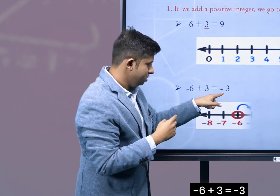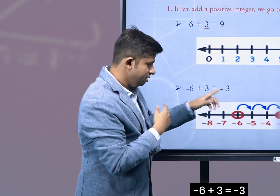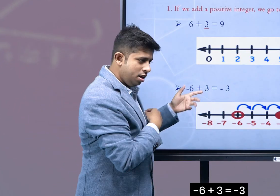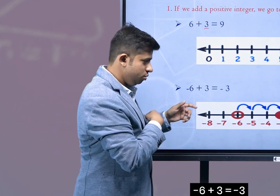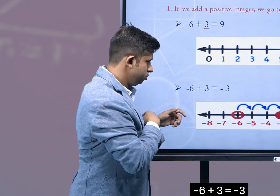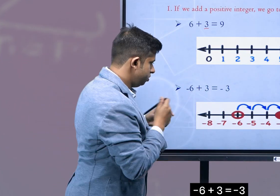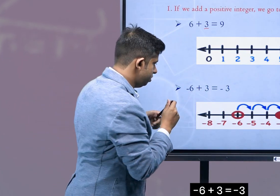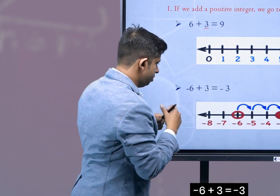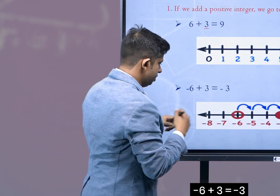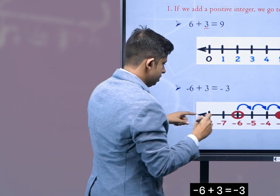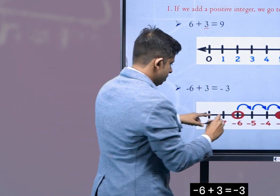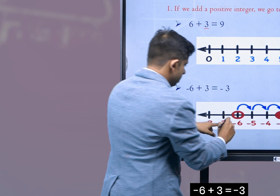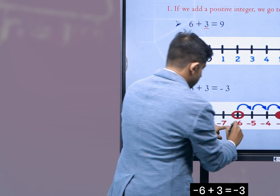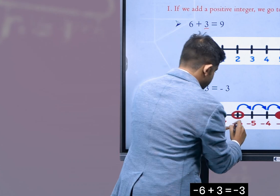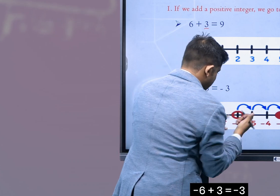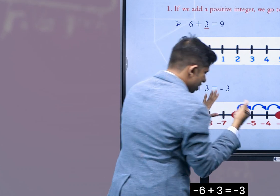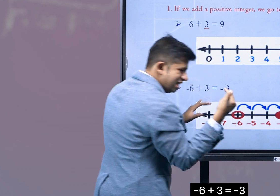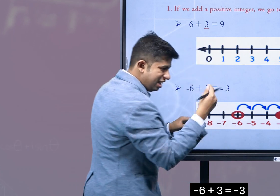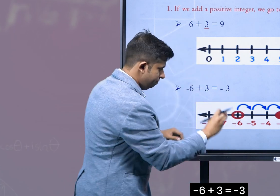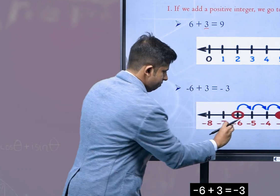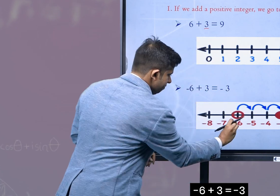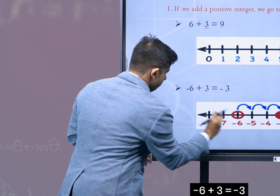-6 plus 3 is equal to -3.